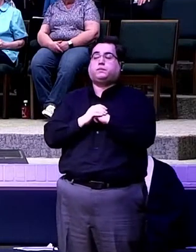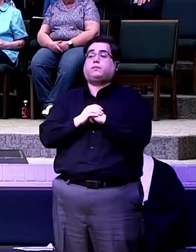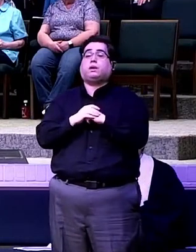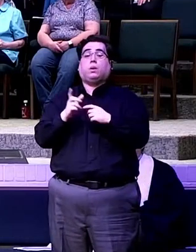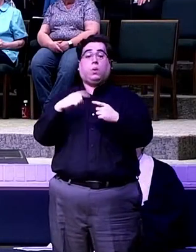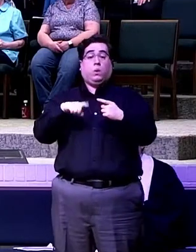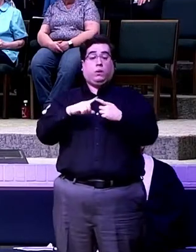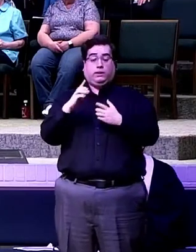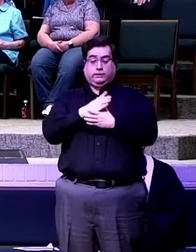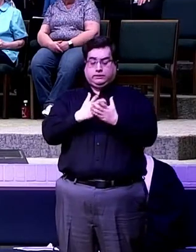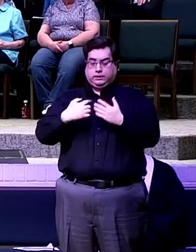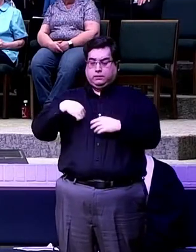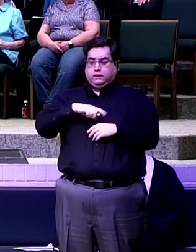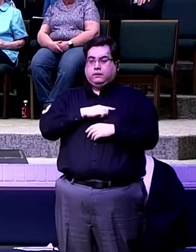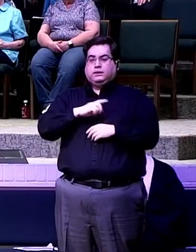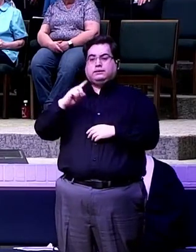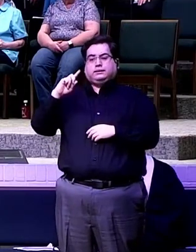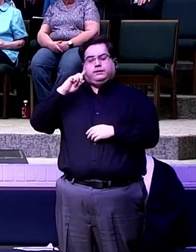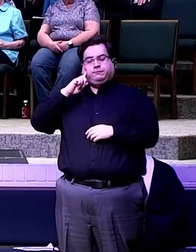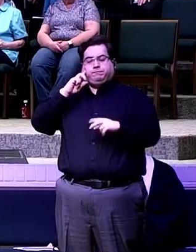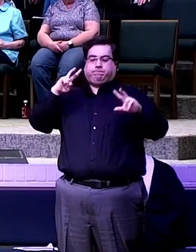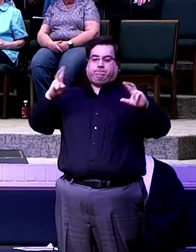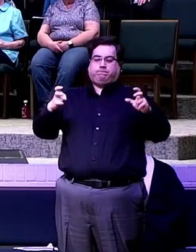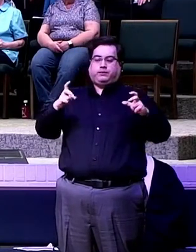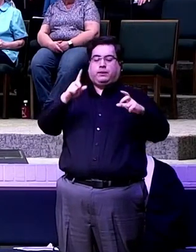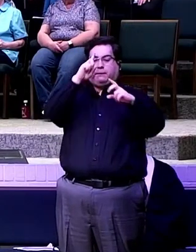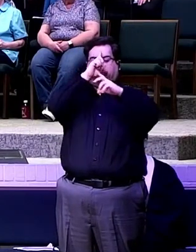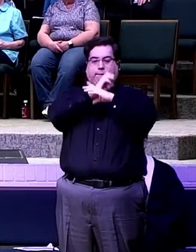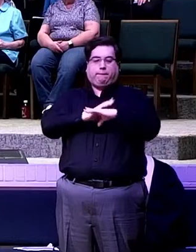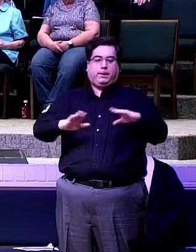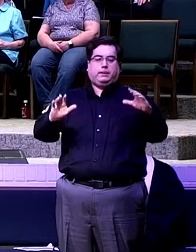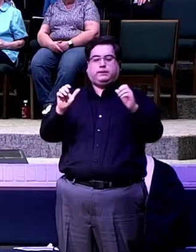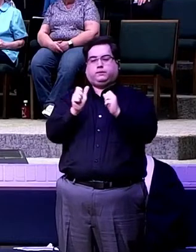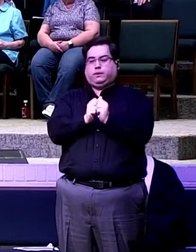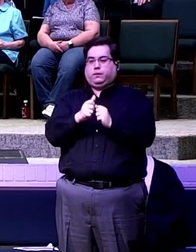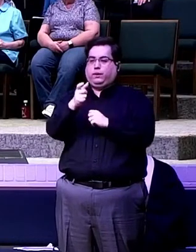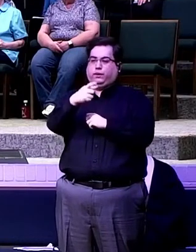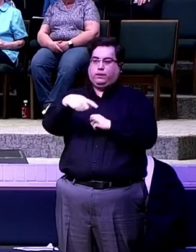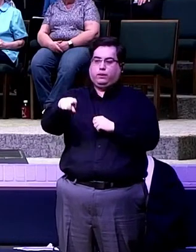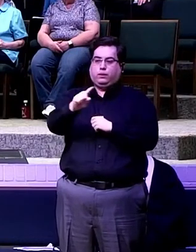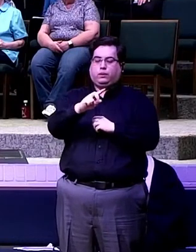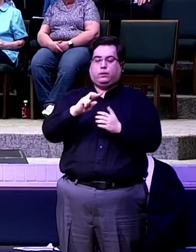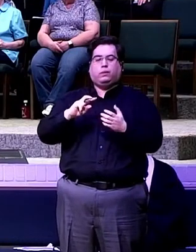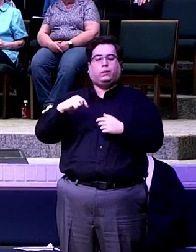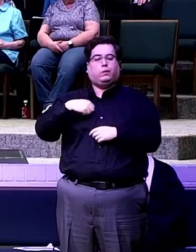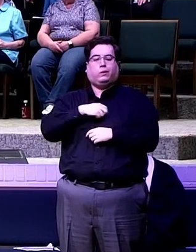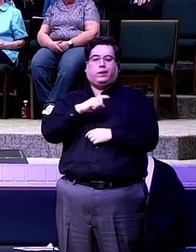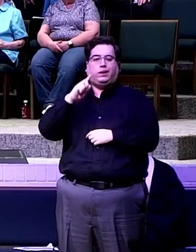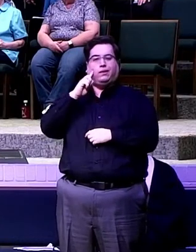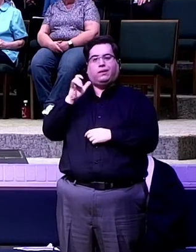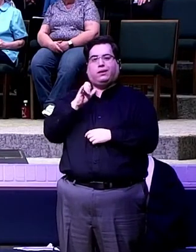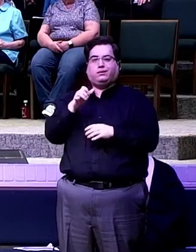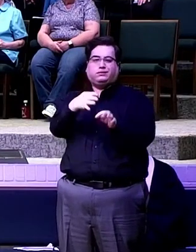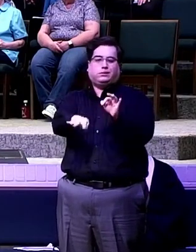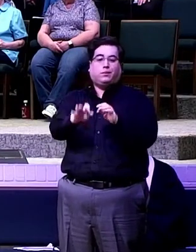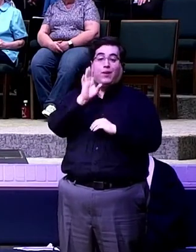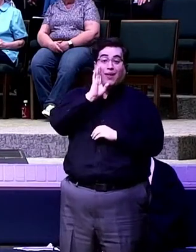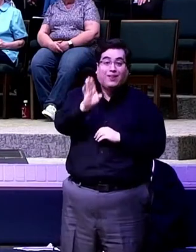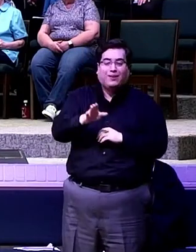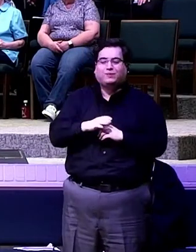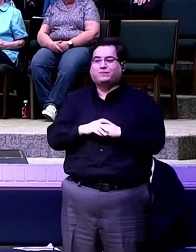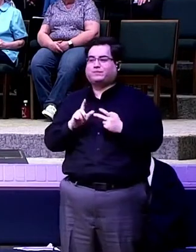When some of us hear this phrase, peace be with you, we hear this as a simple greeting such as hello or how are